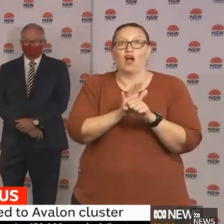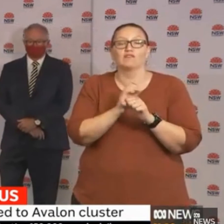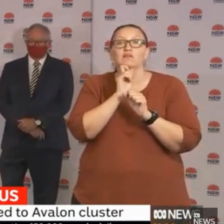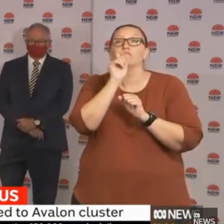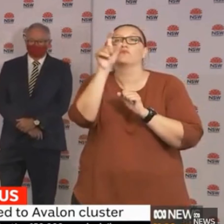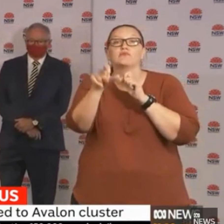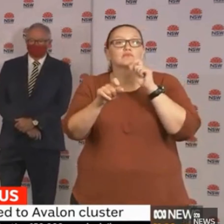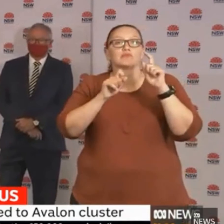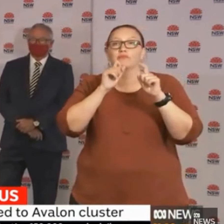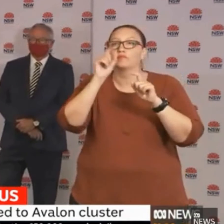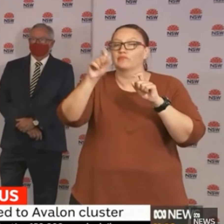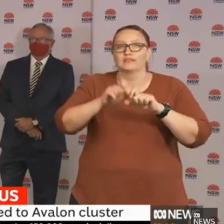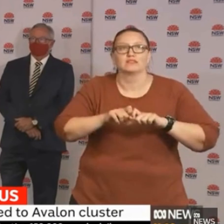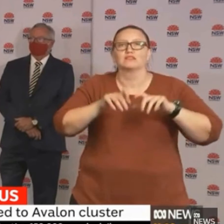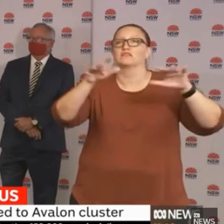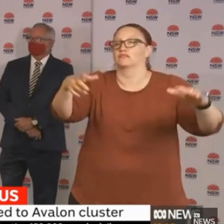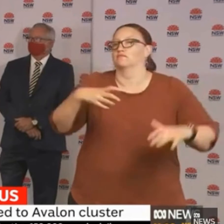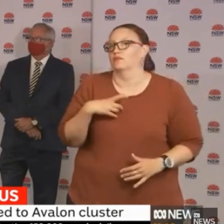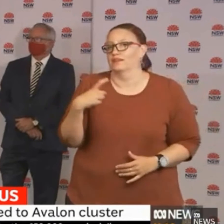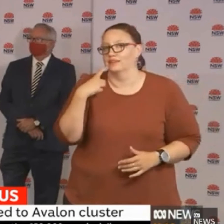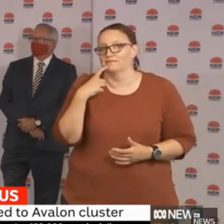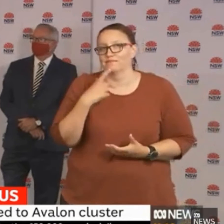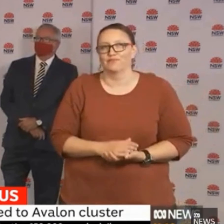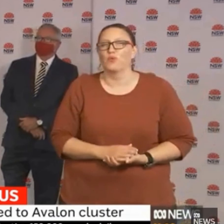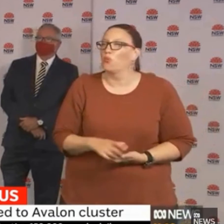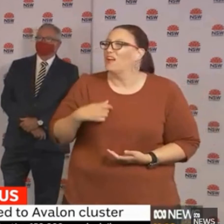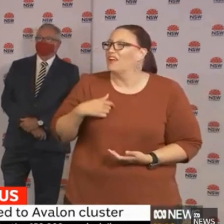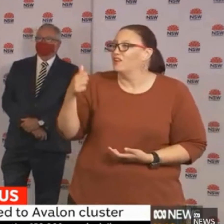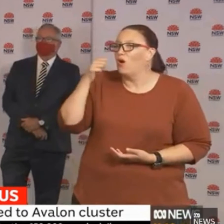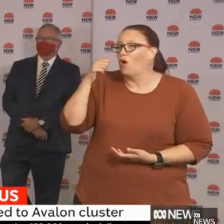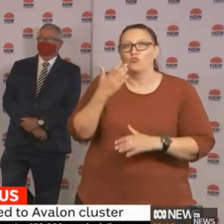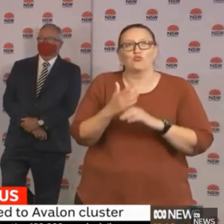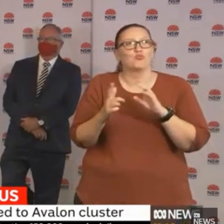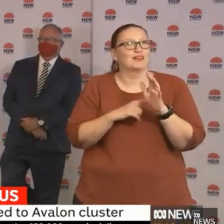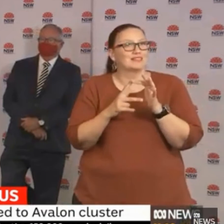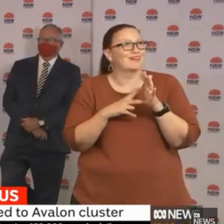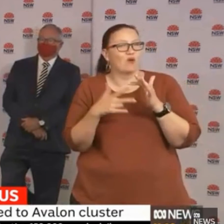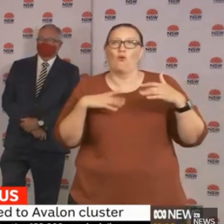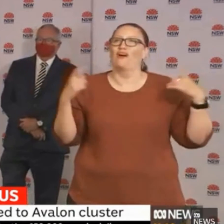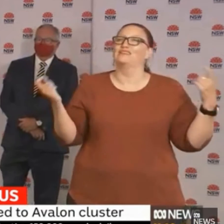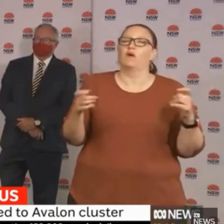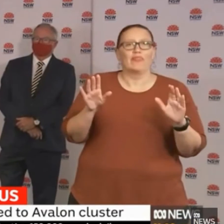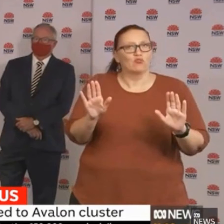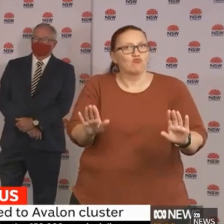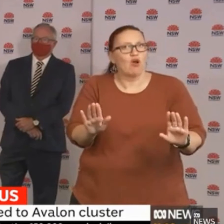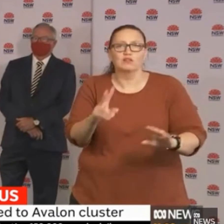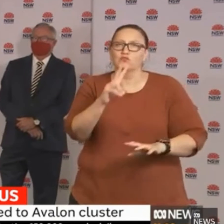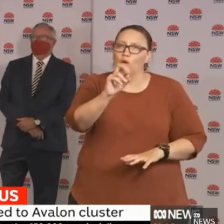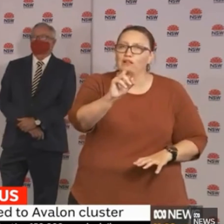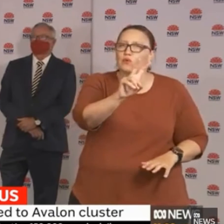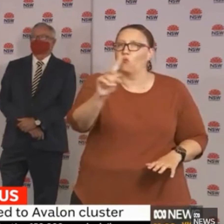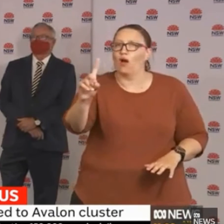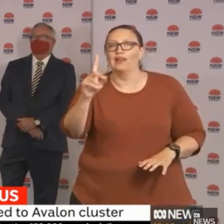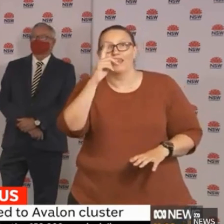ask everybody, please be sensible this year. We know it's not the New Year's that all of us hoped it would be, But that's okay. We want 2021 to be much better